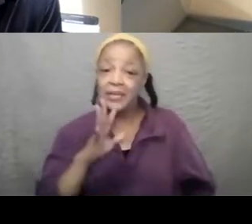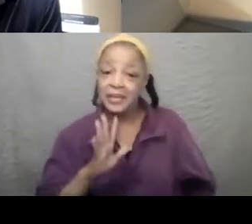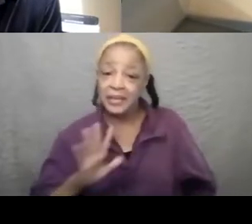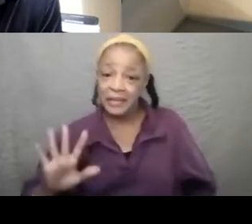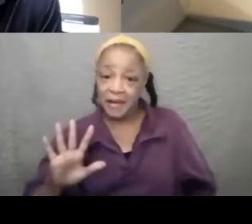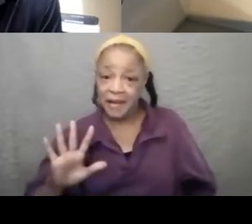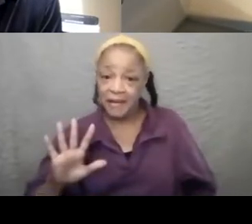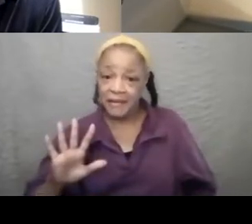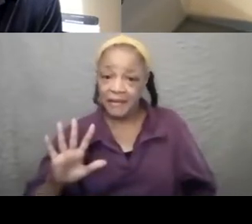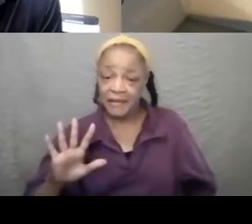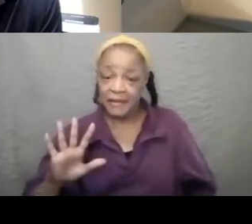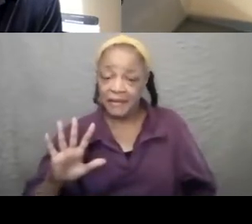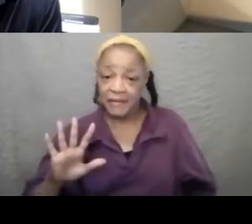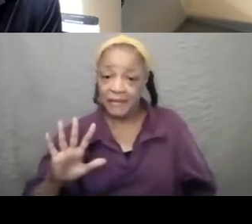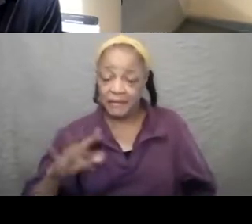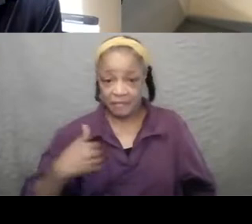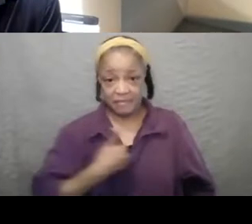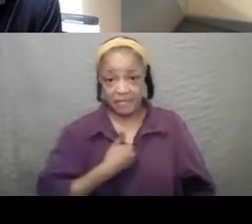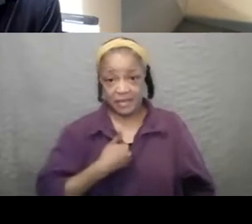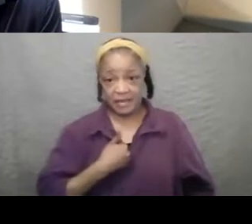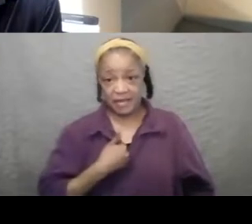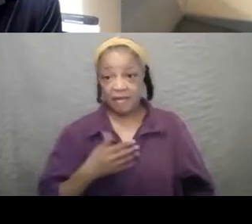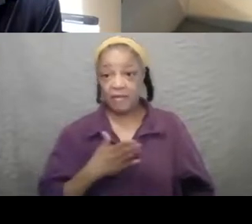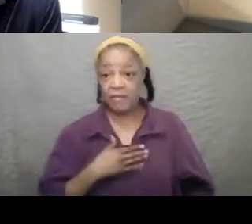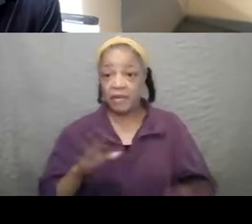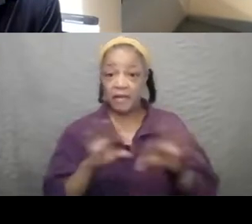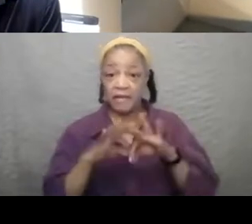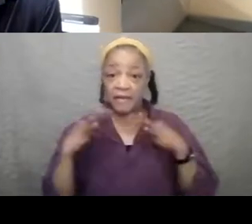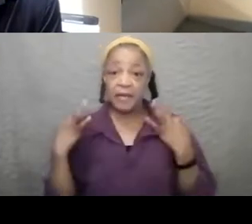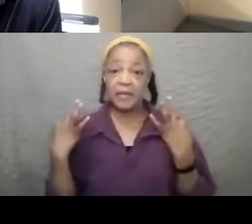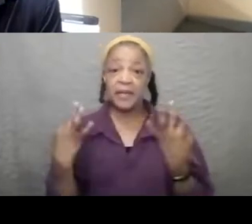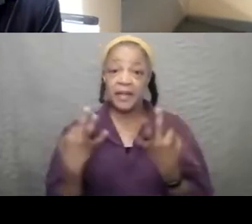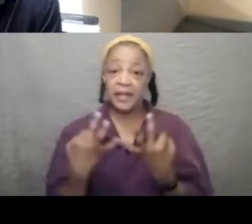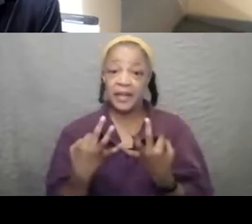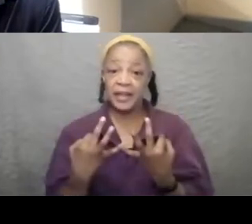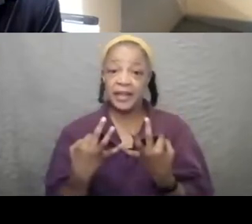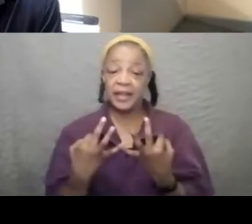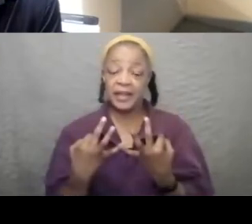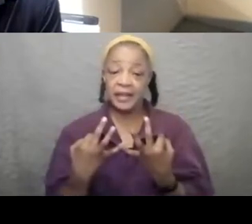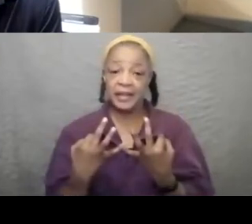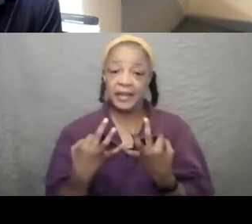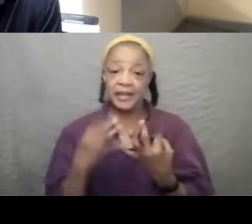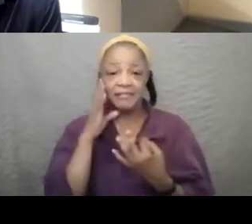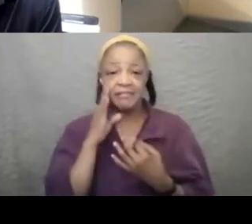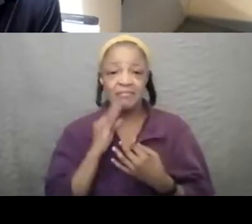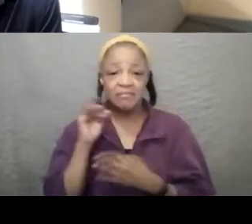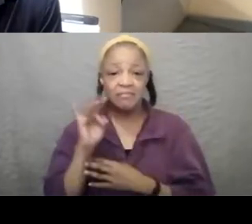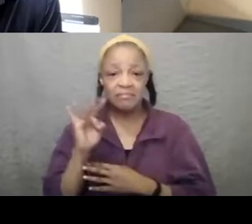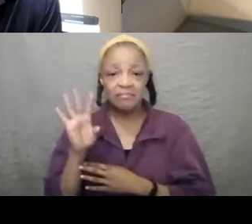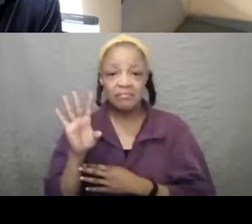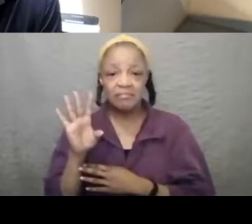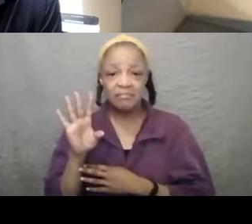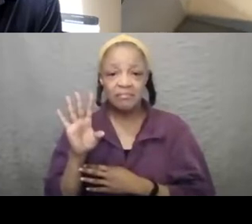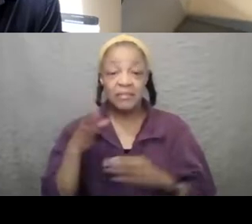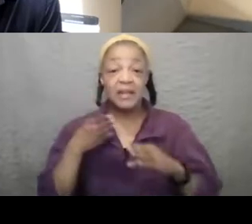and my family. And after that, to be